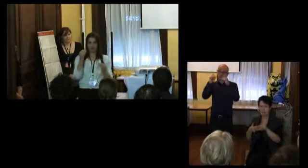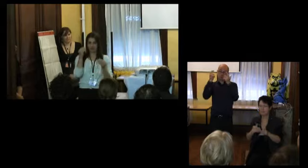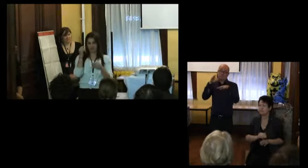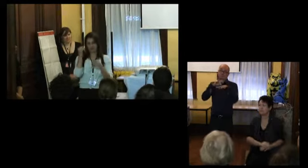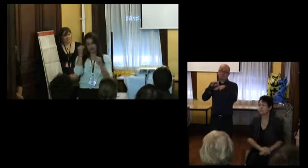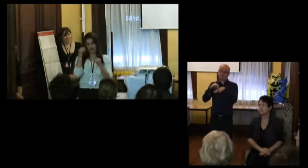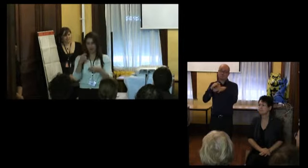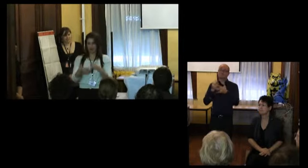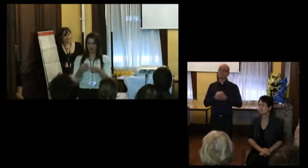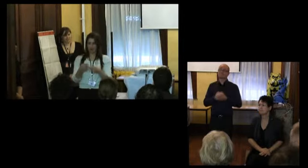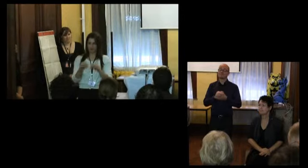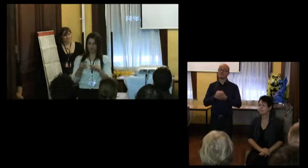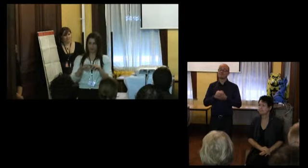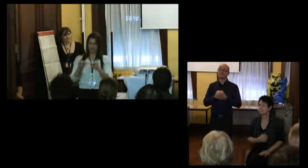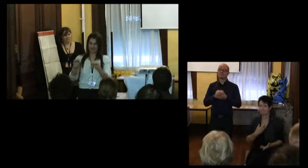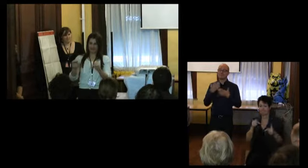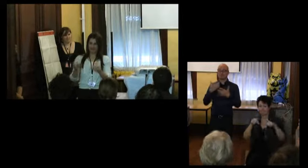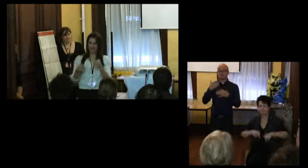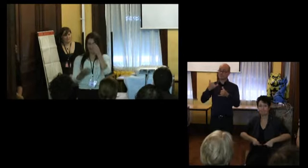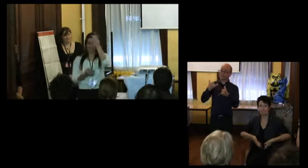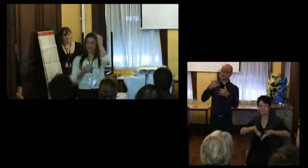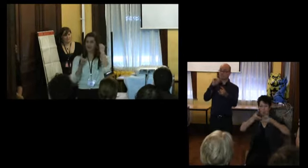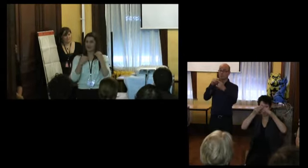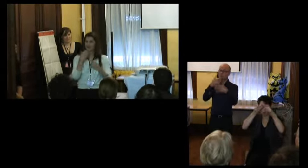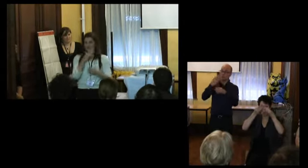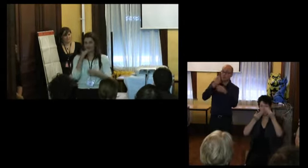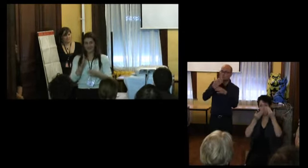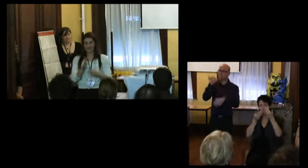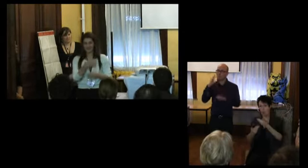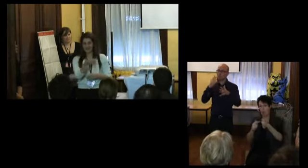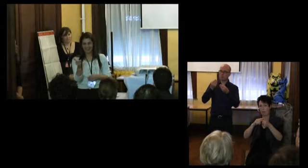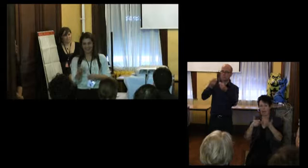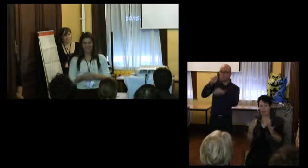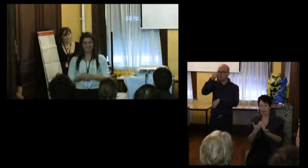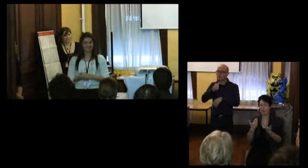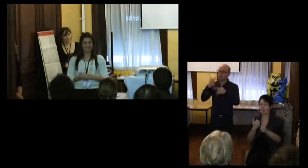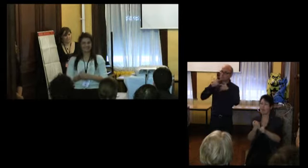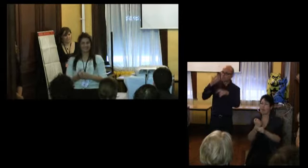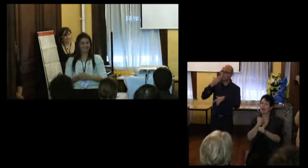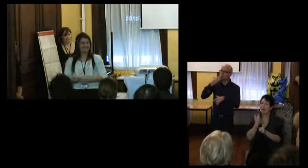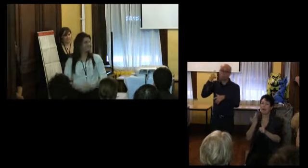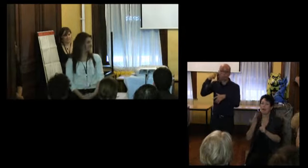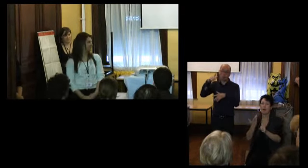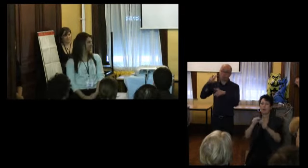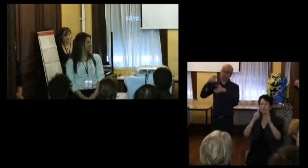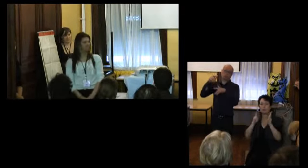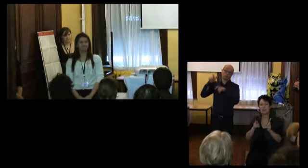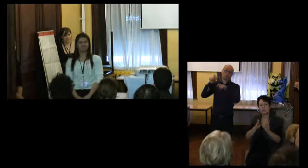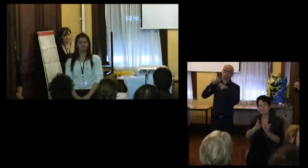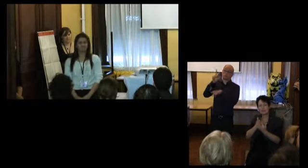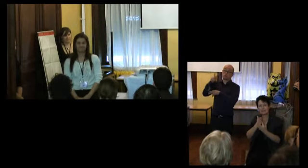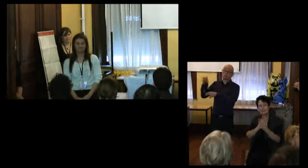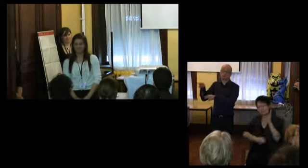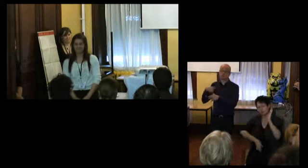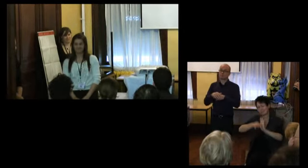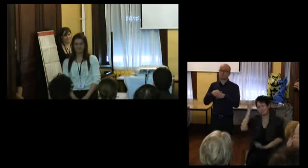here. And I'm here to learn more about how to make the museum better accessible for the audience. And I look